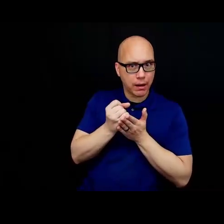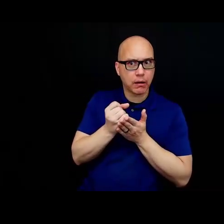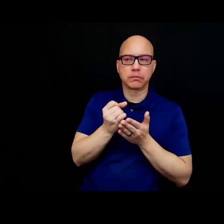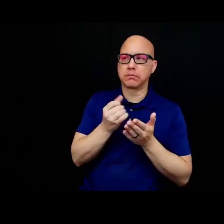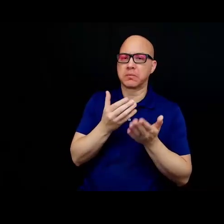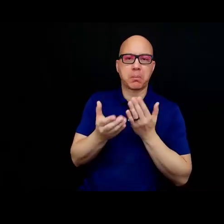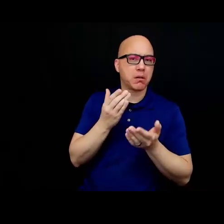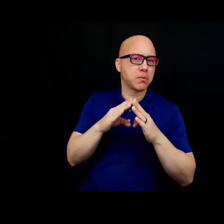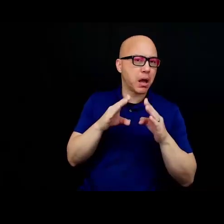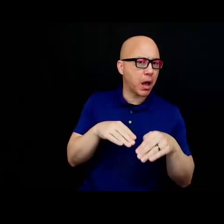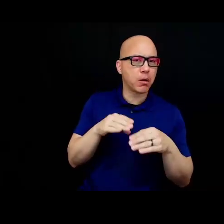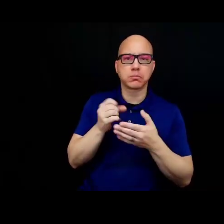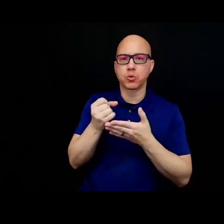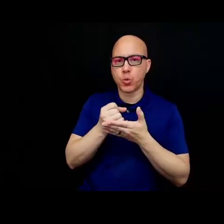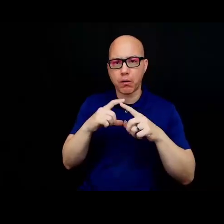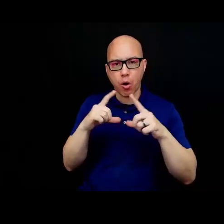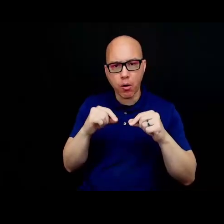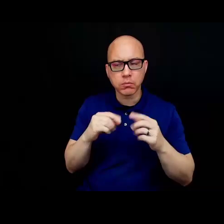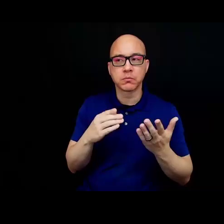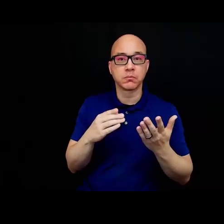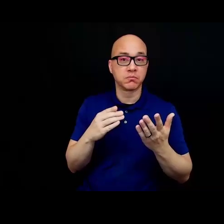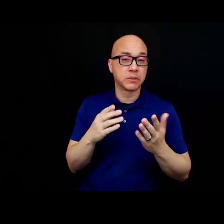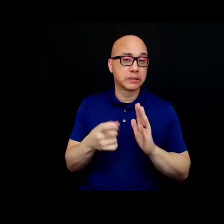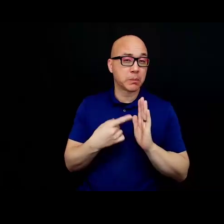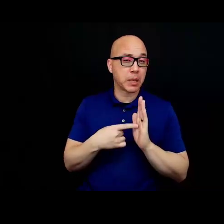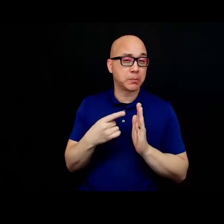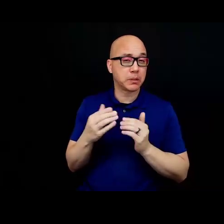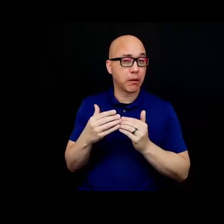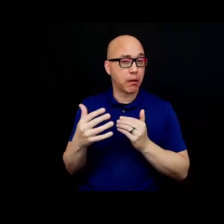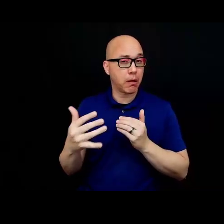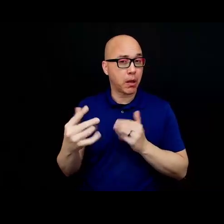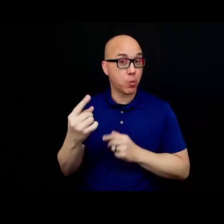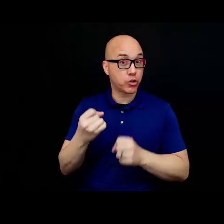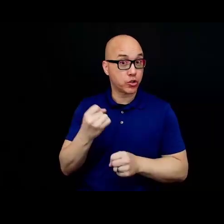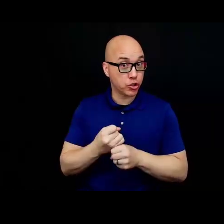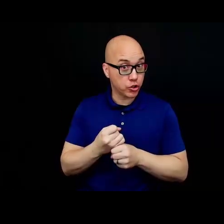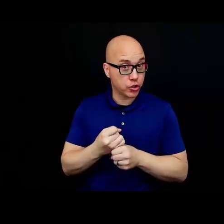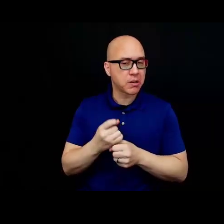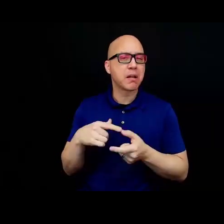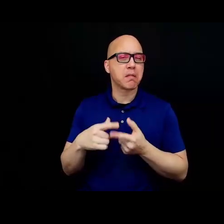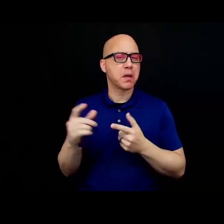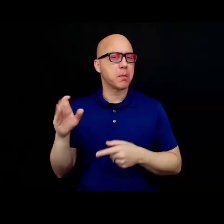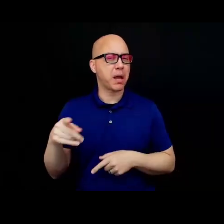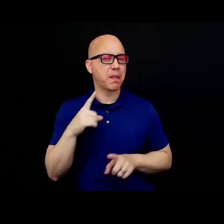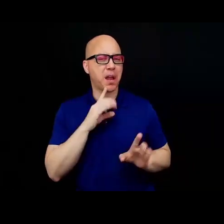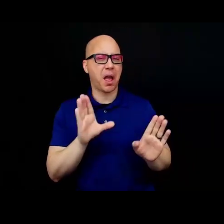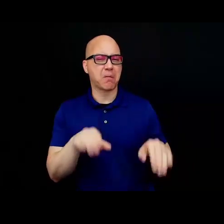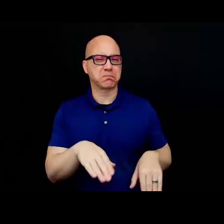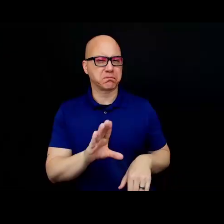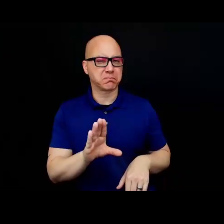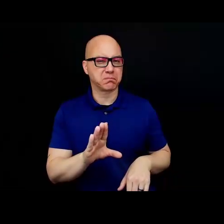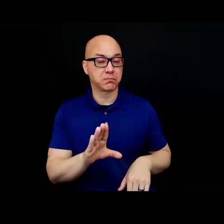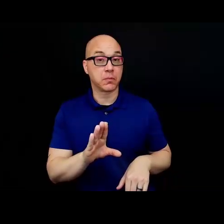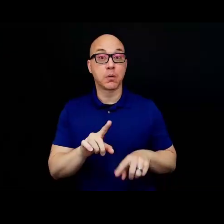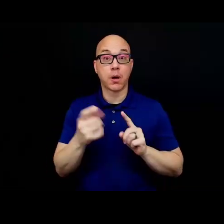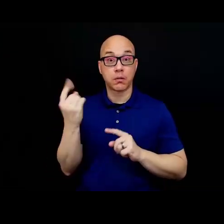should not affect the credit decision, and it takes 2 years before it actually falls off. So let's talk about, again,